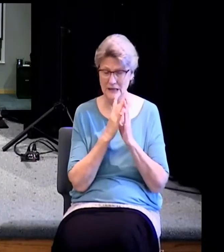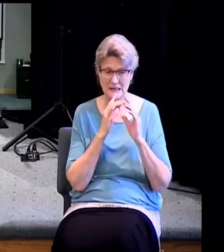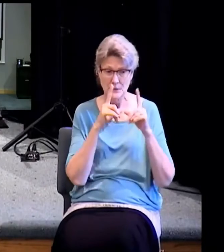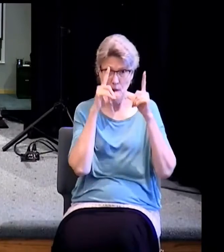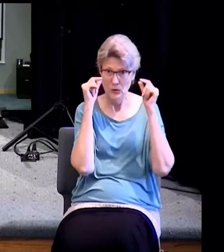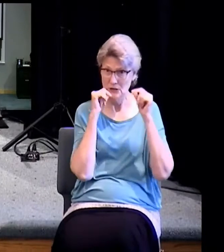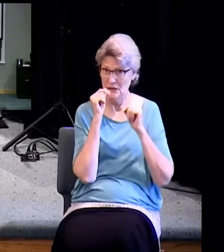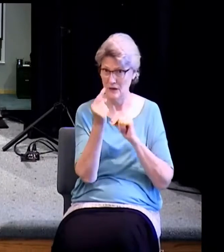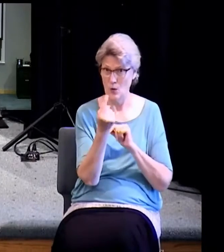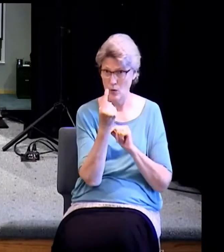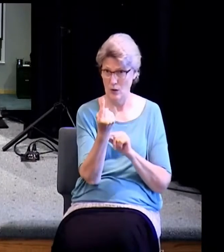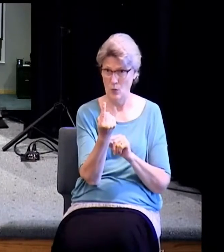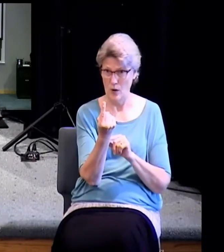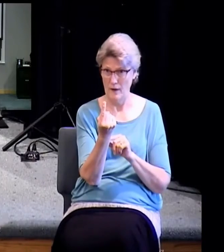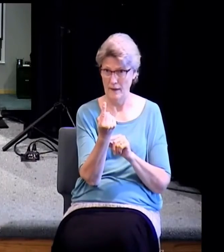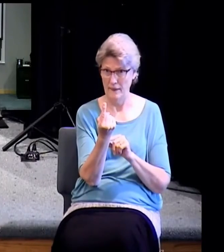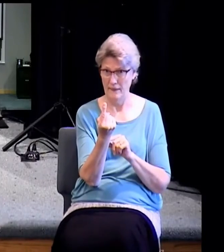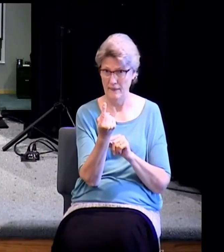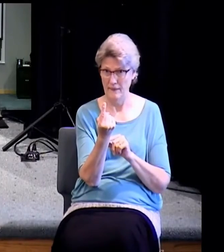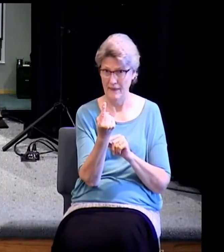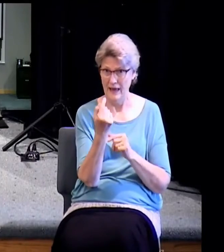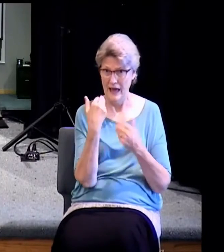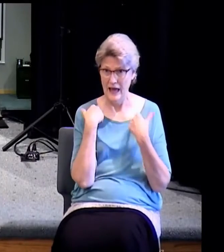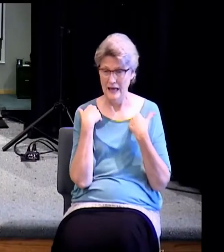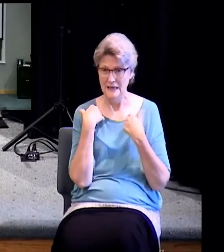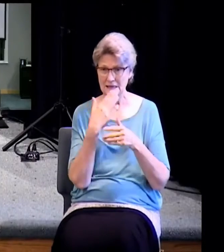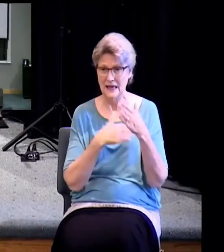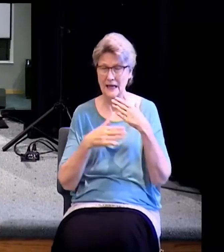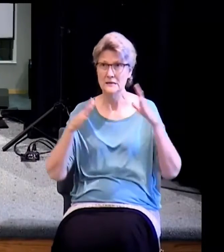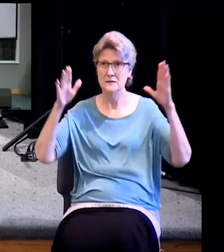one that held his hands up.